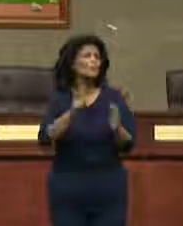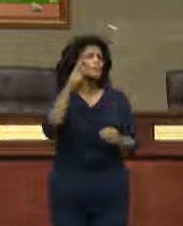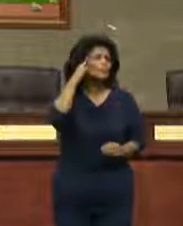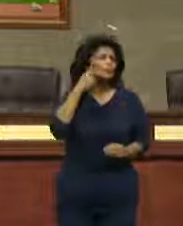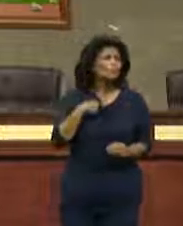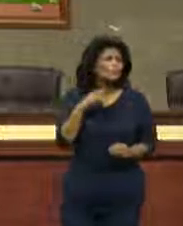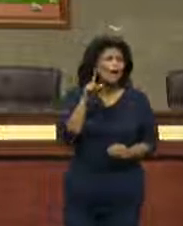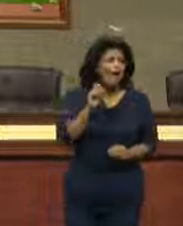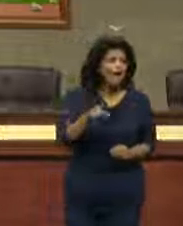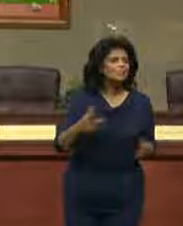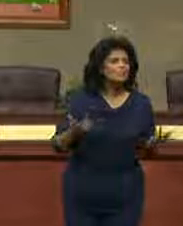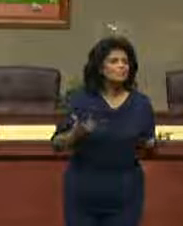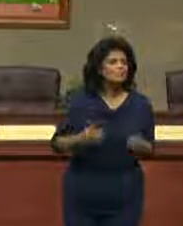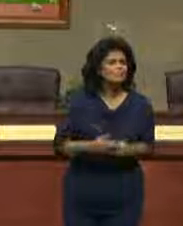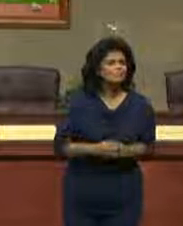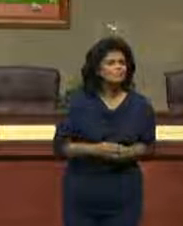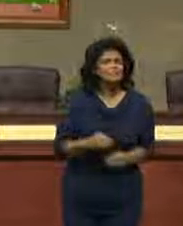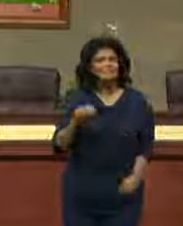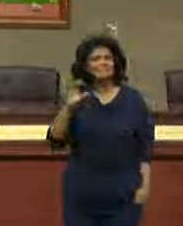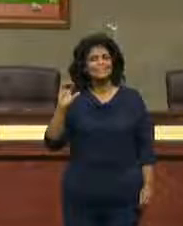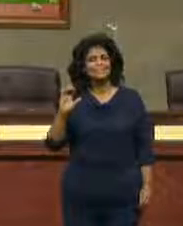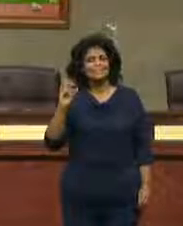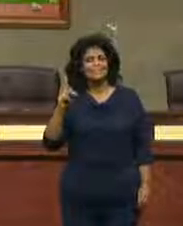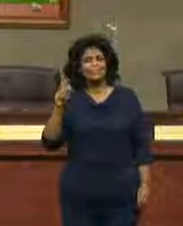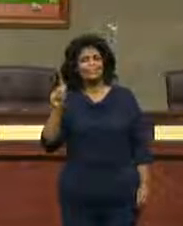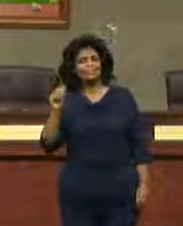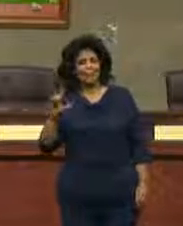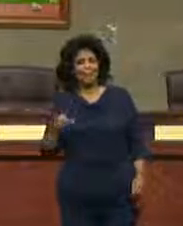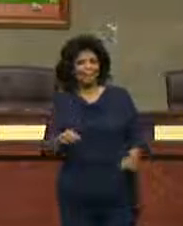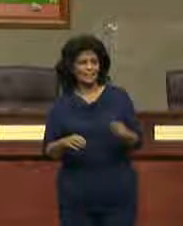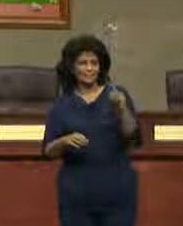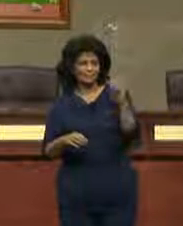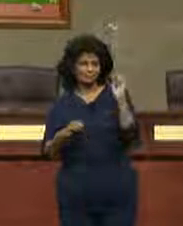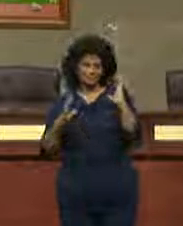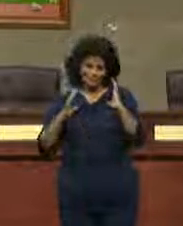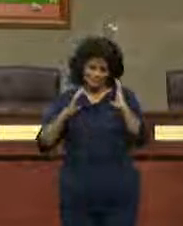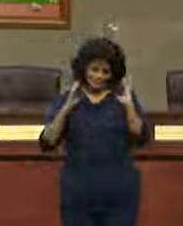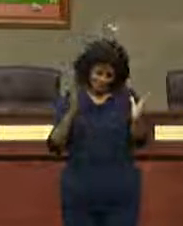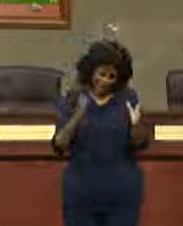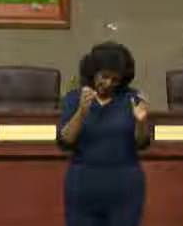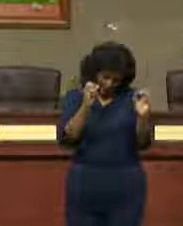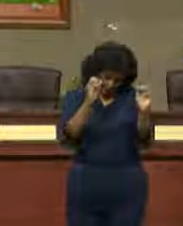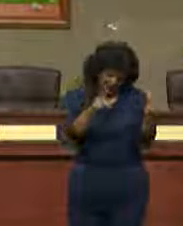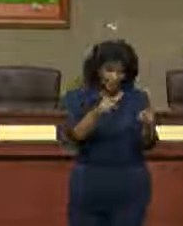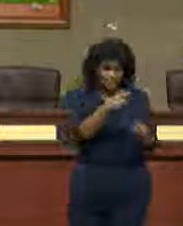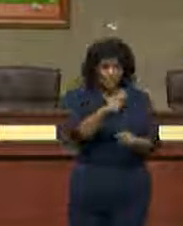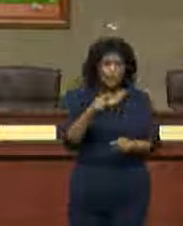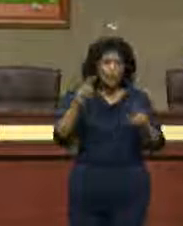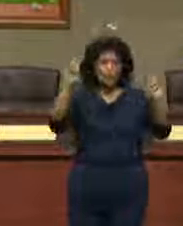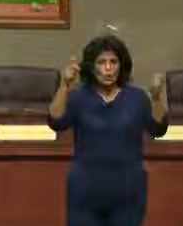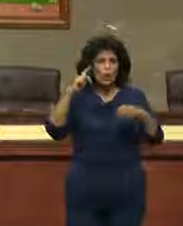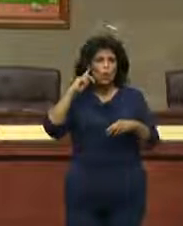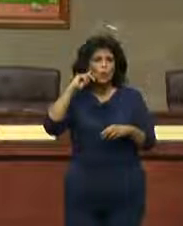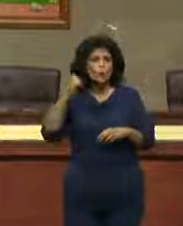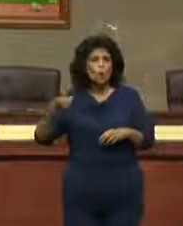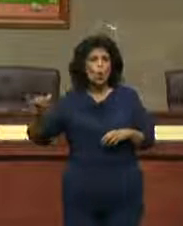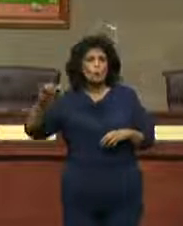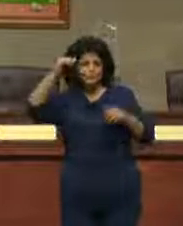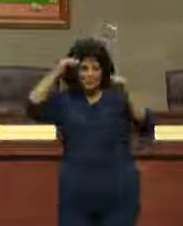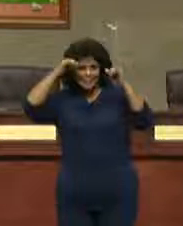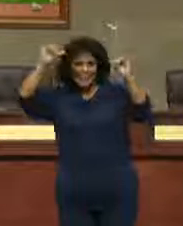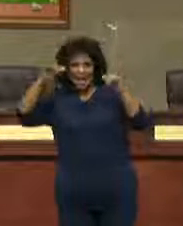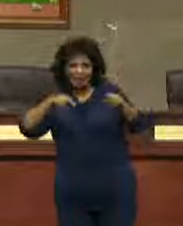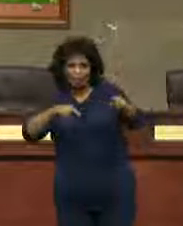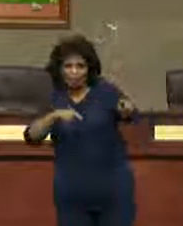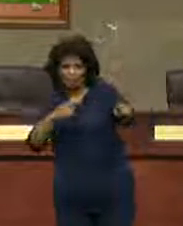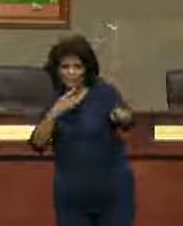about here, Steve? CPAC. Okay, there you go. One team